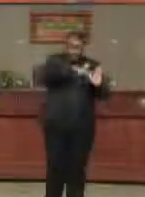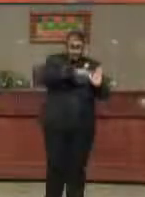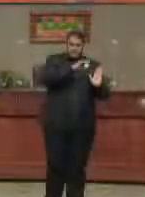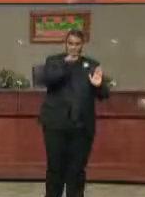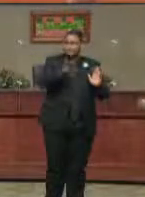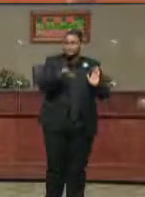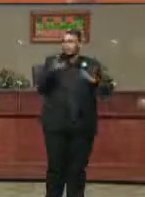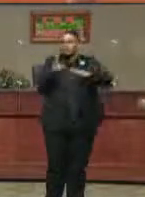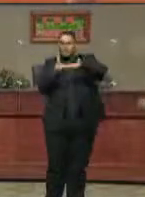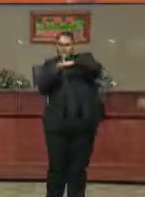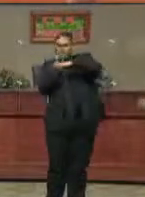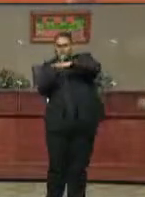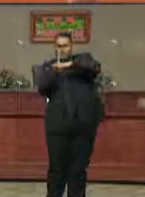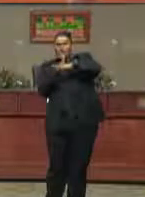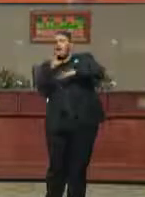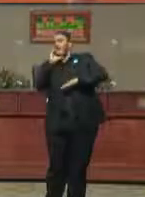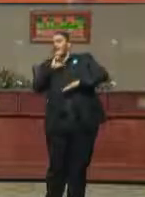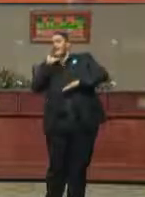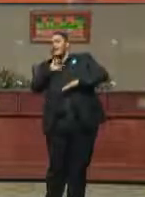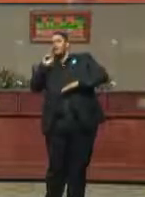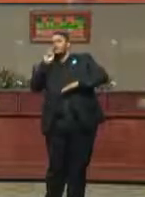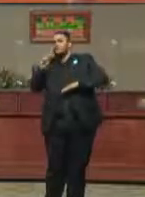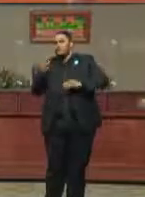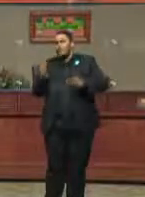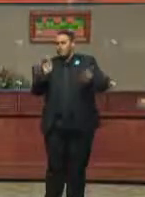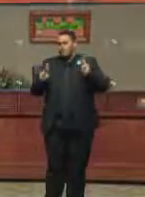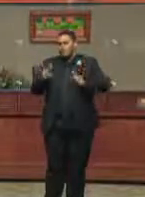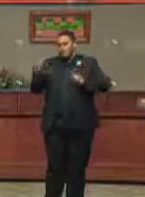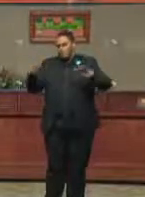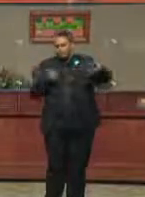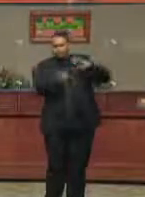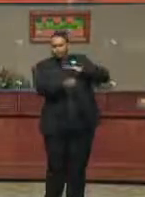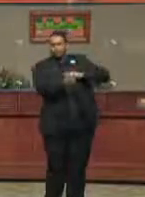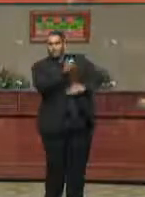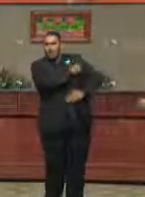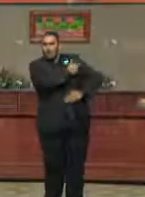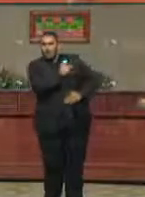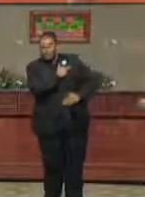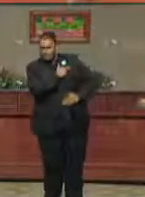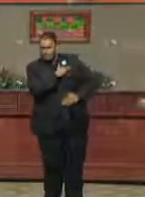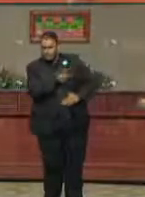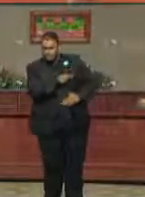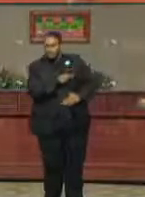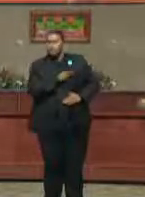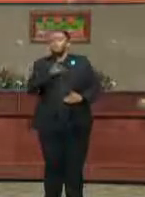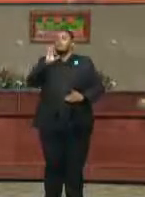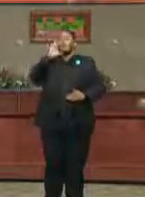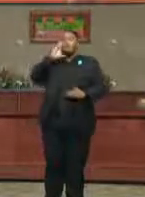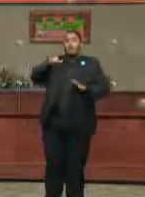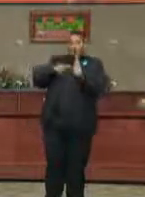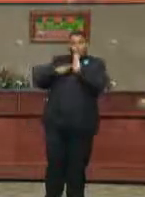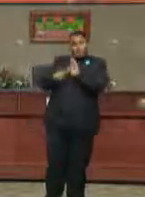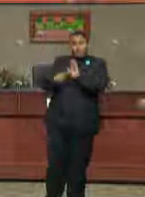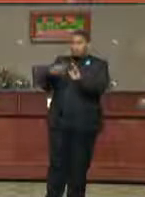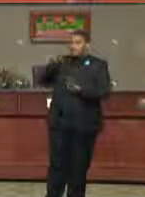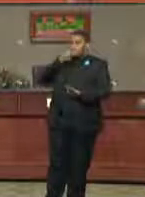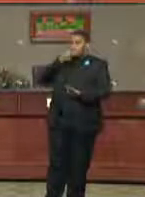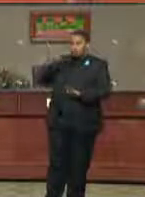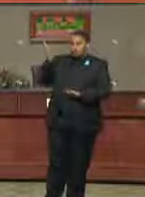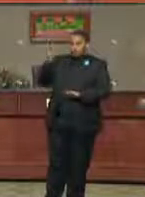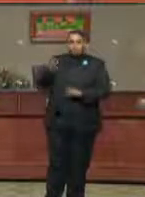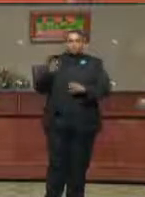hospitalizations. And you cannot see it here. I'm going to show you after smoothing it. But the age of those